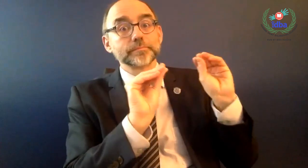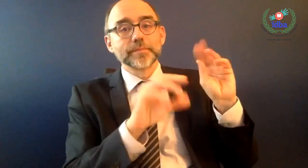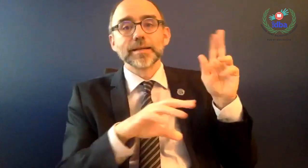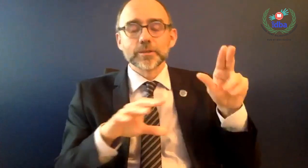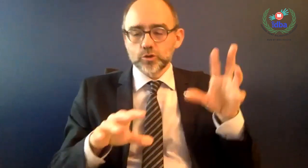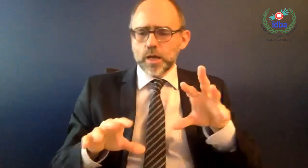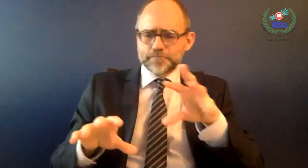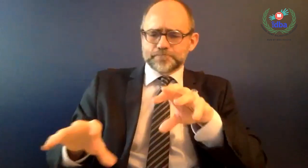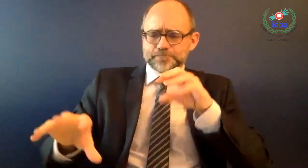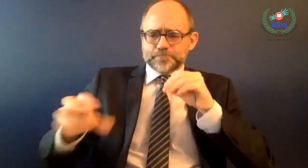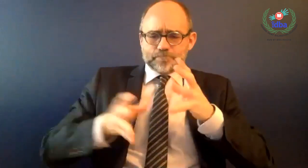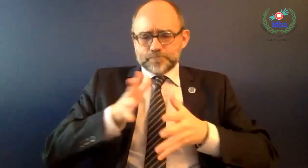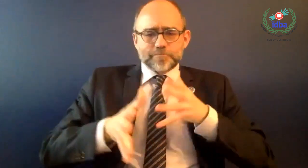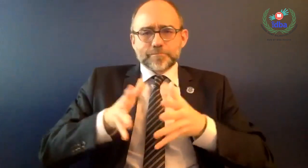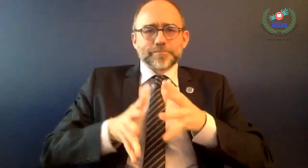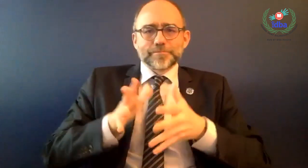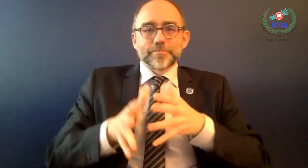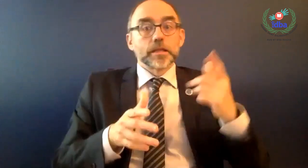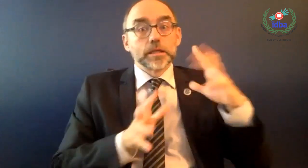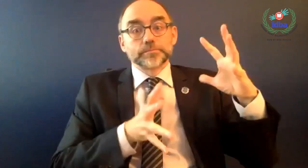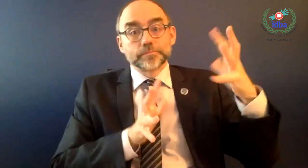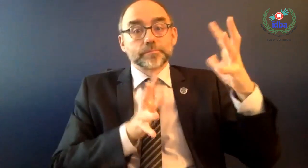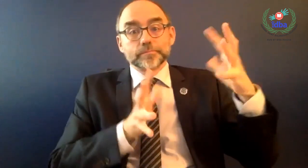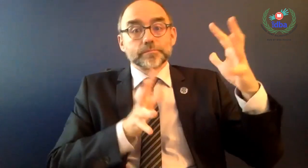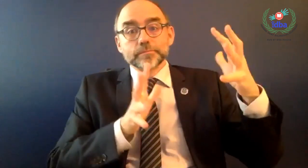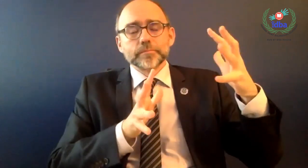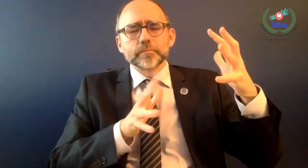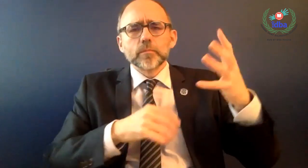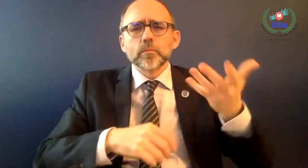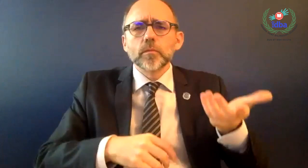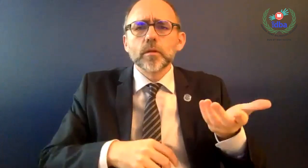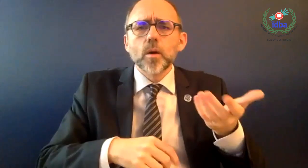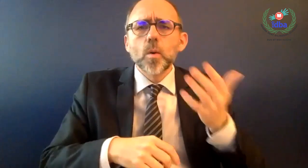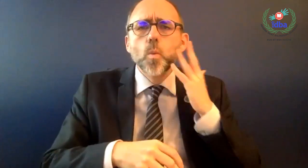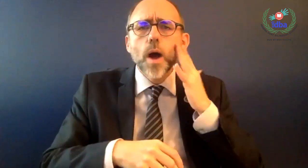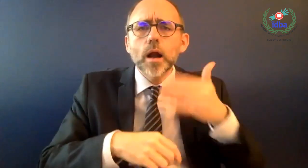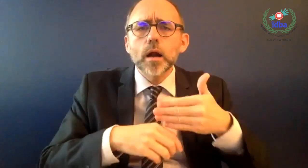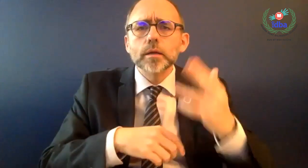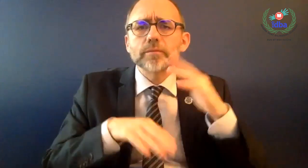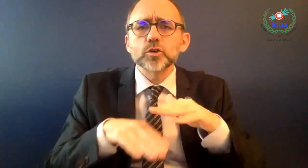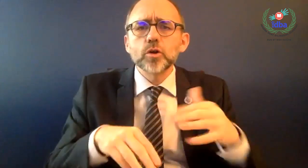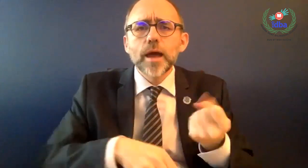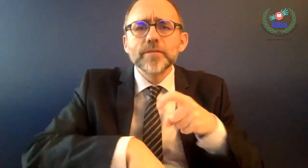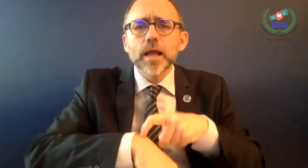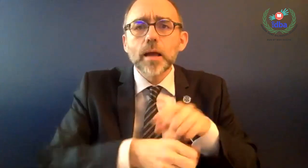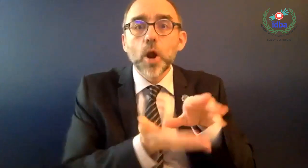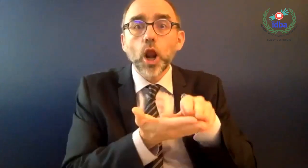And the students then feel like they should teach sign language to the teacher, and that struggle goes on.